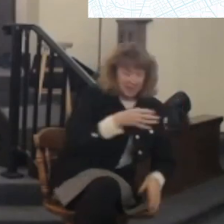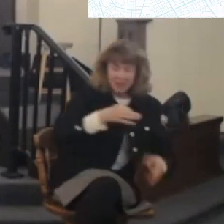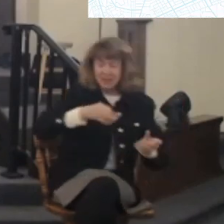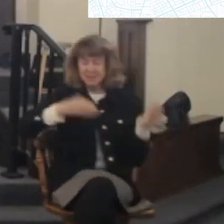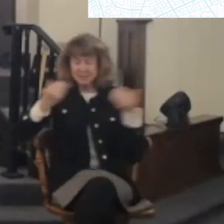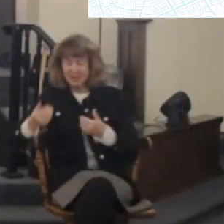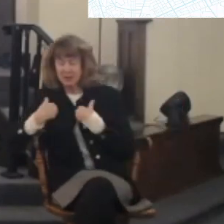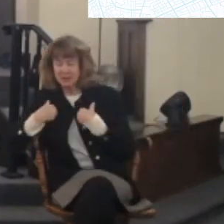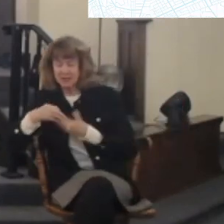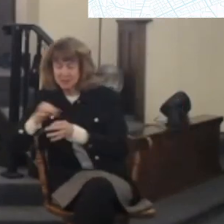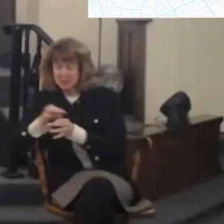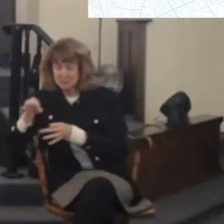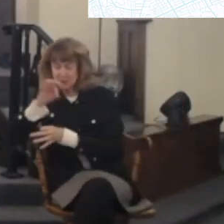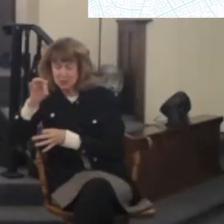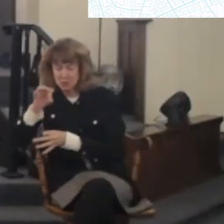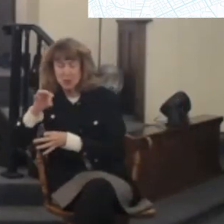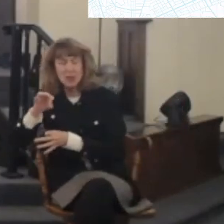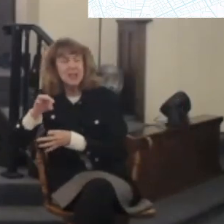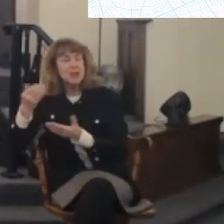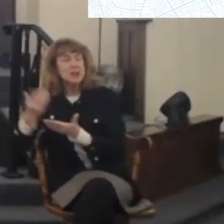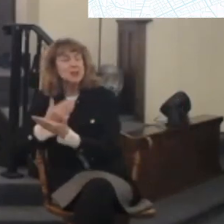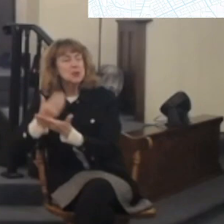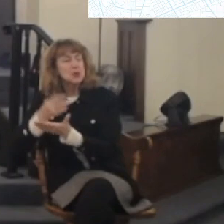spiritual in the New Testament.